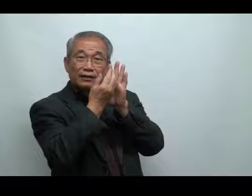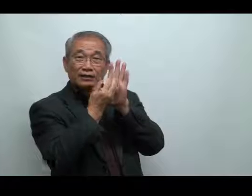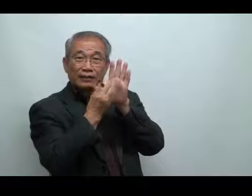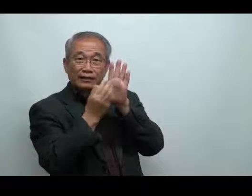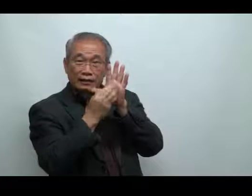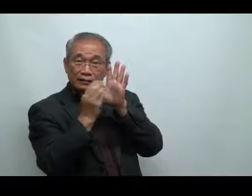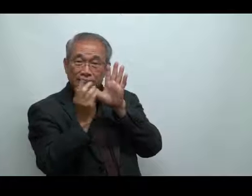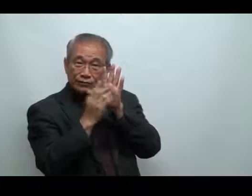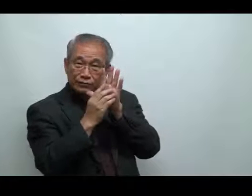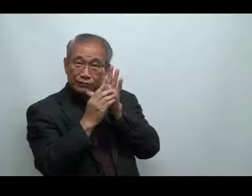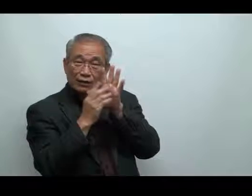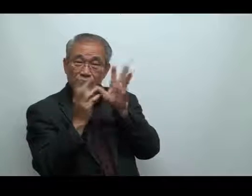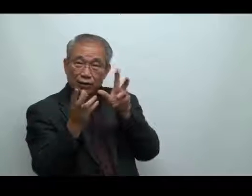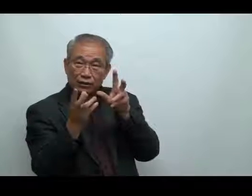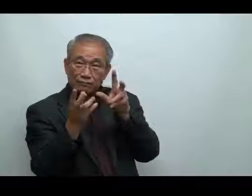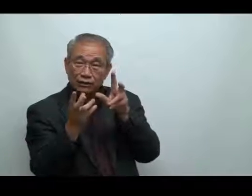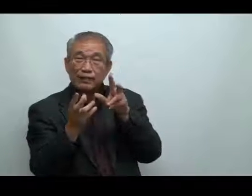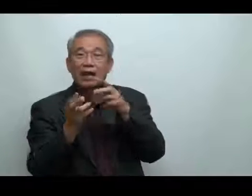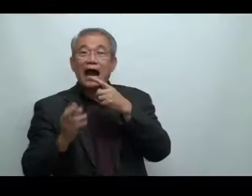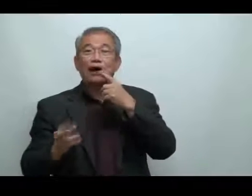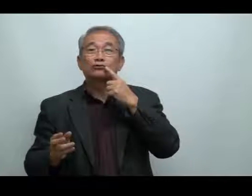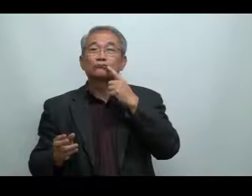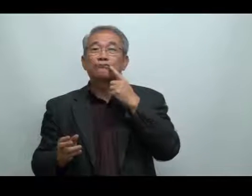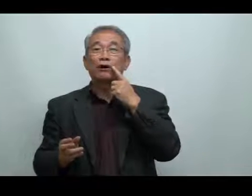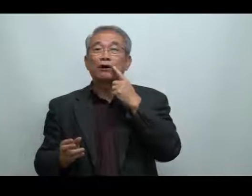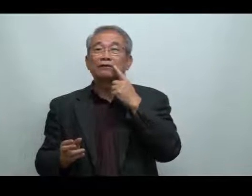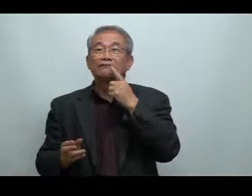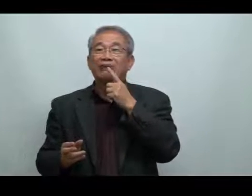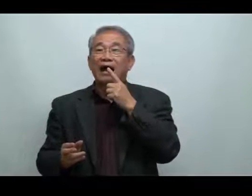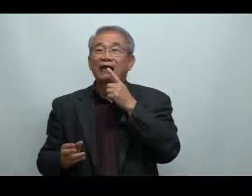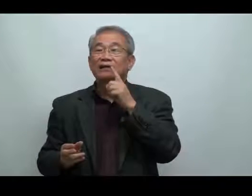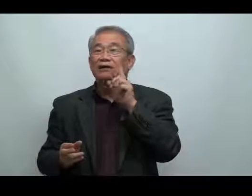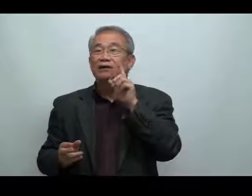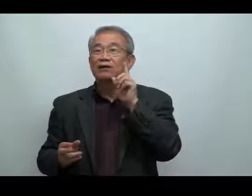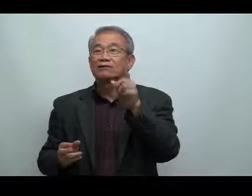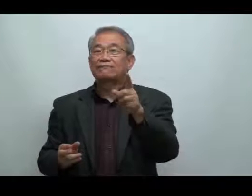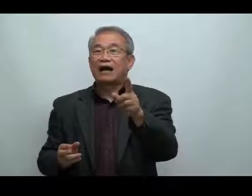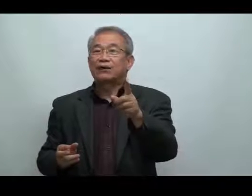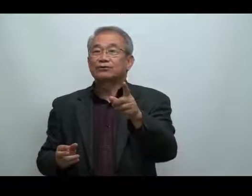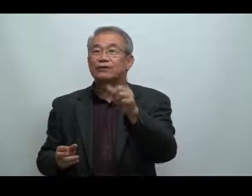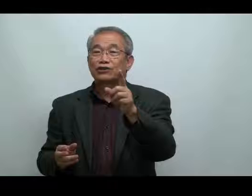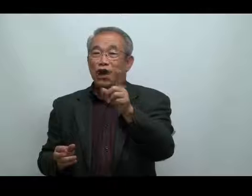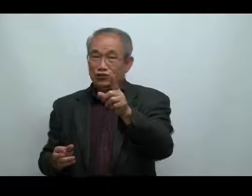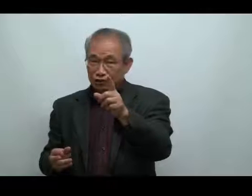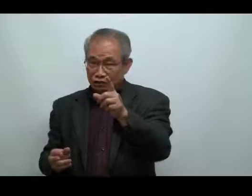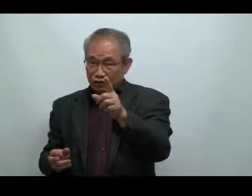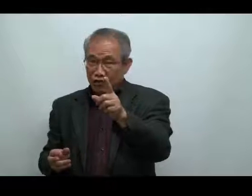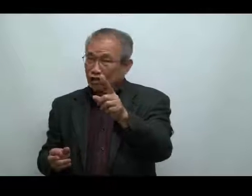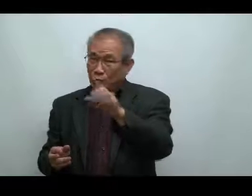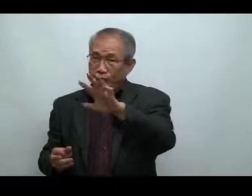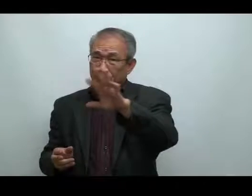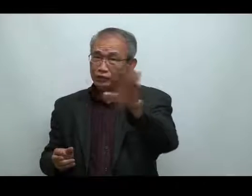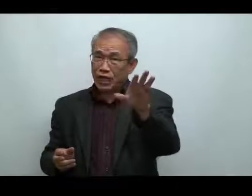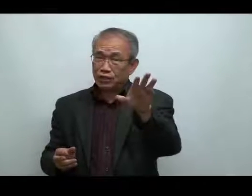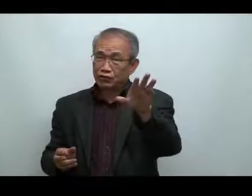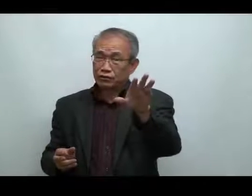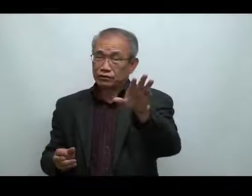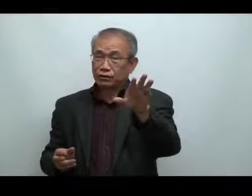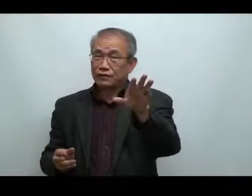Now, and then in the future, I will talk about how to modify vowels and consonants. Now, we cannot change